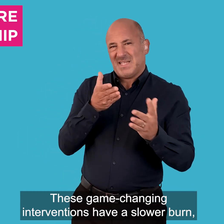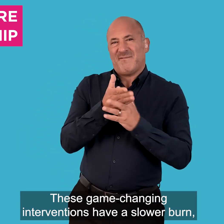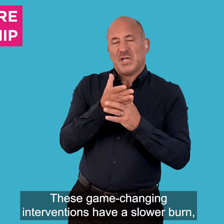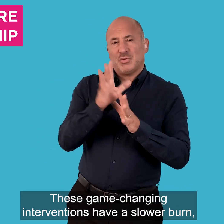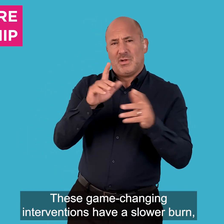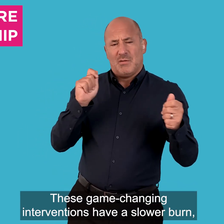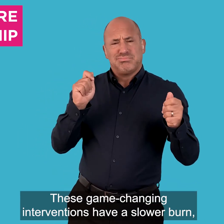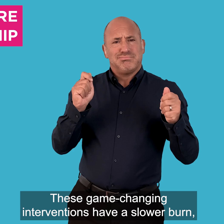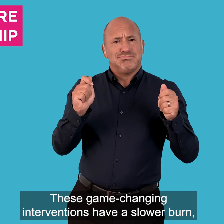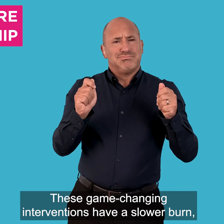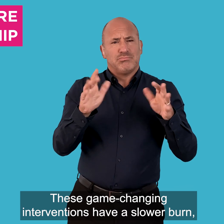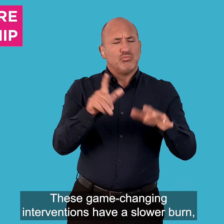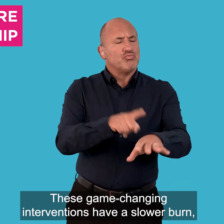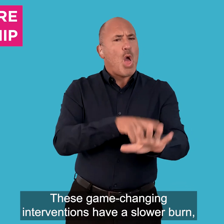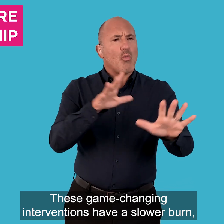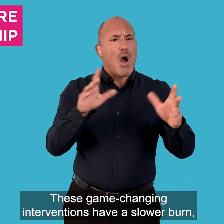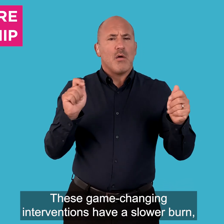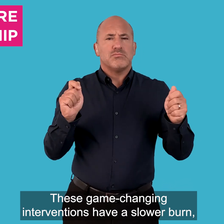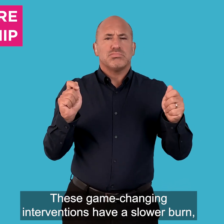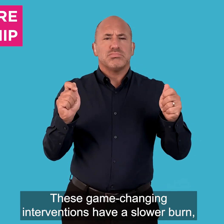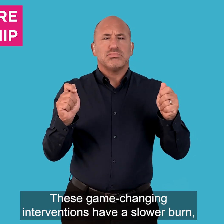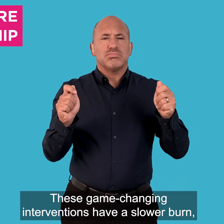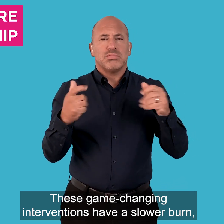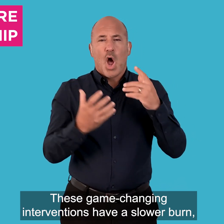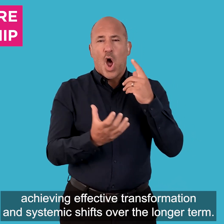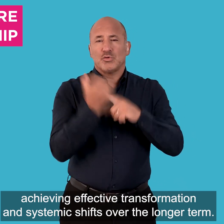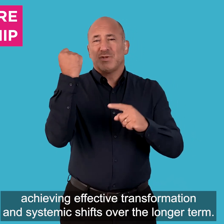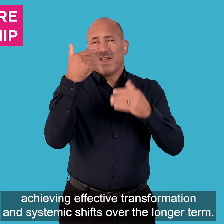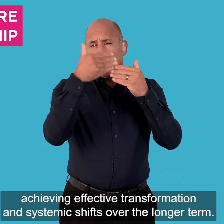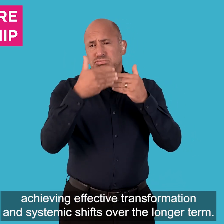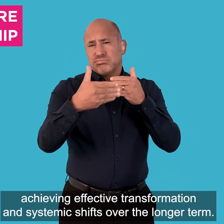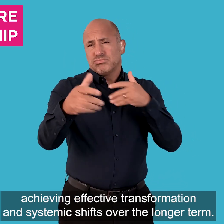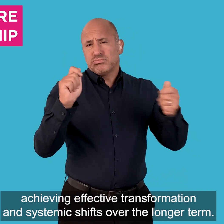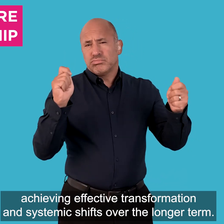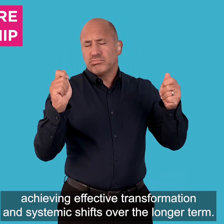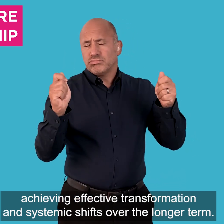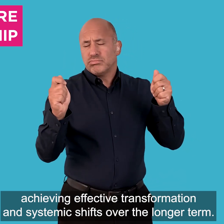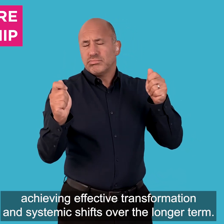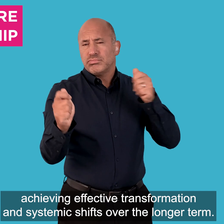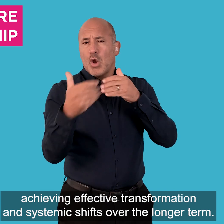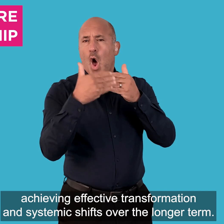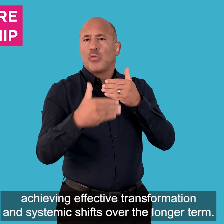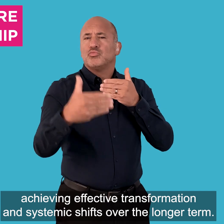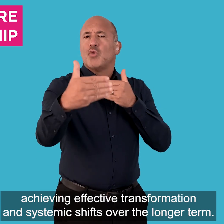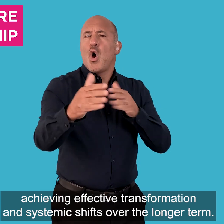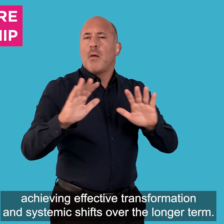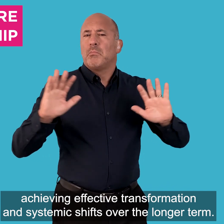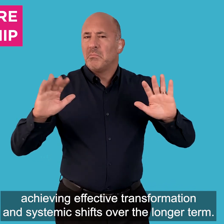These game-changing interventions have a slower burn, achieving effective transformational and